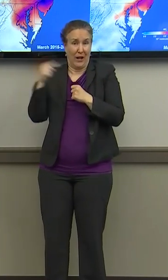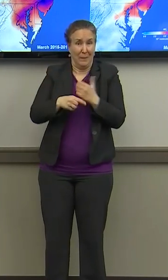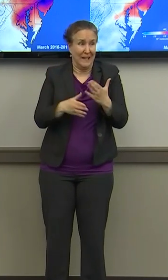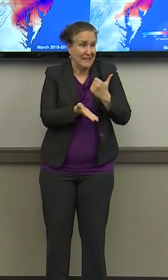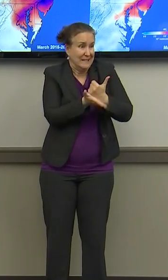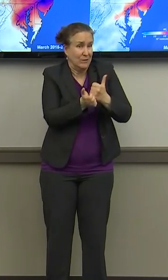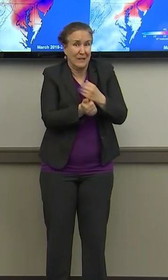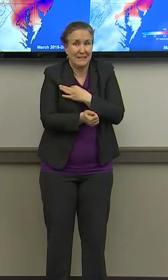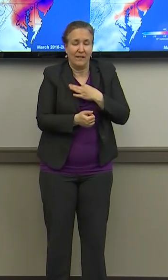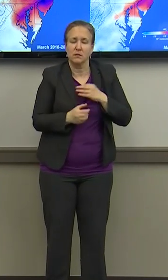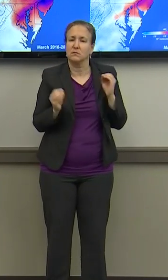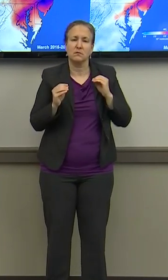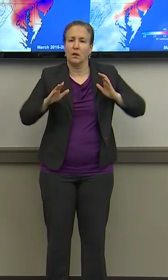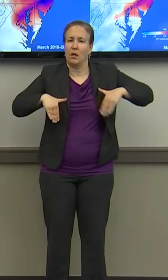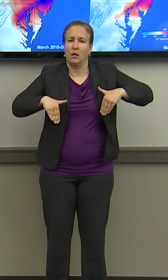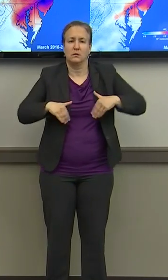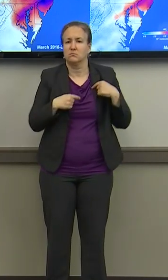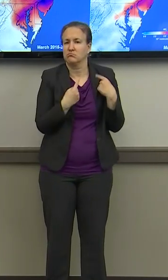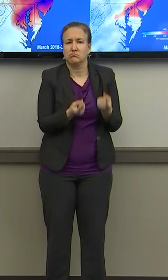sites.